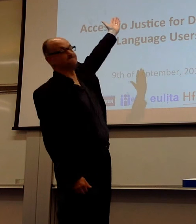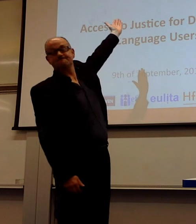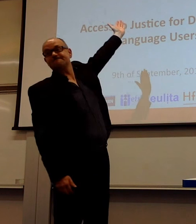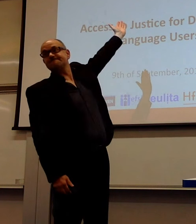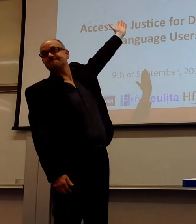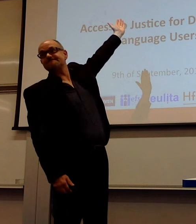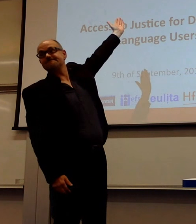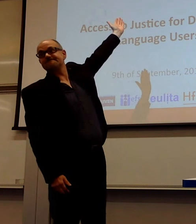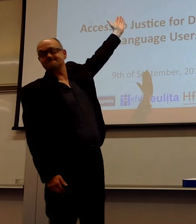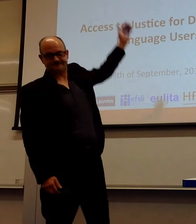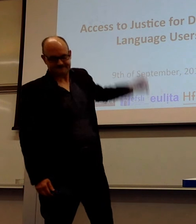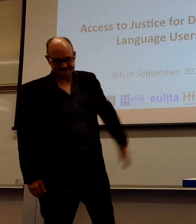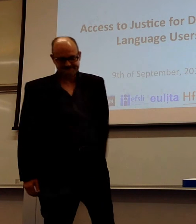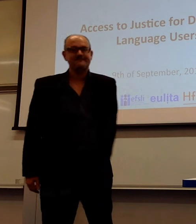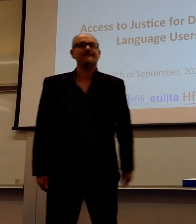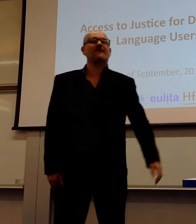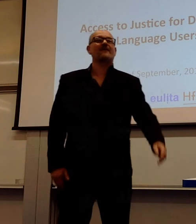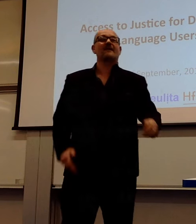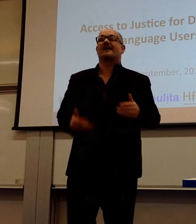as you can see.